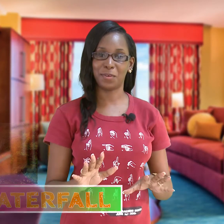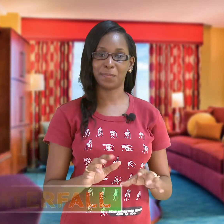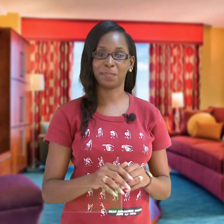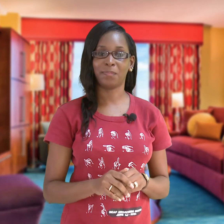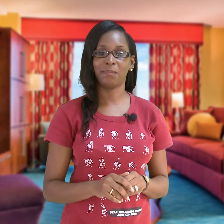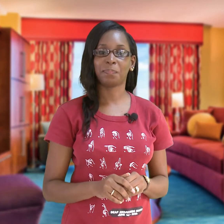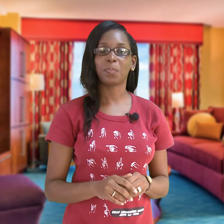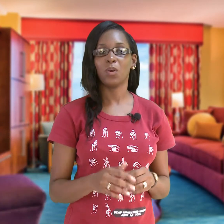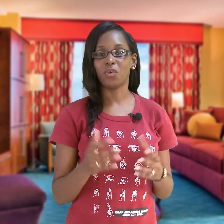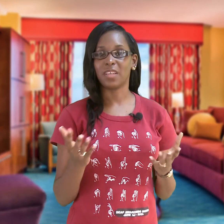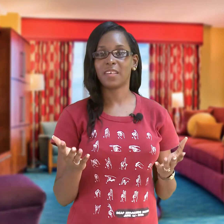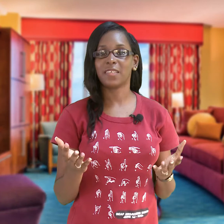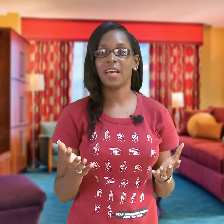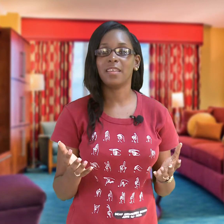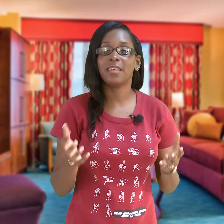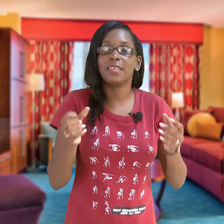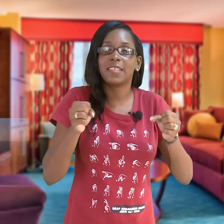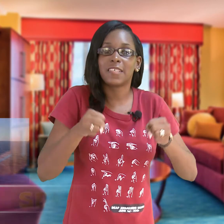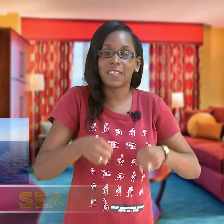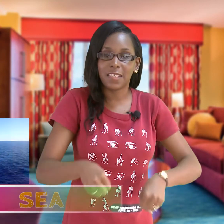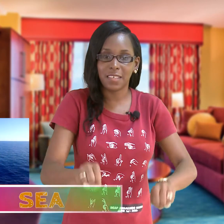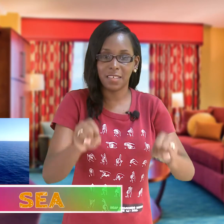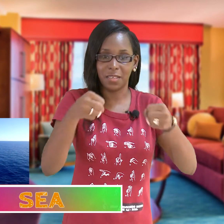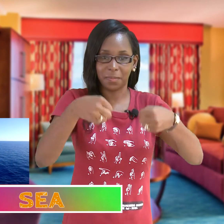Wonderful. Our next sign is sea.